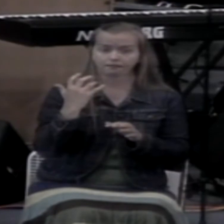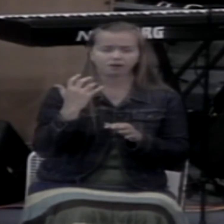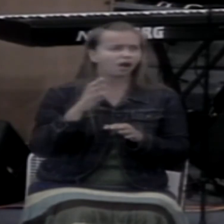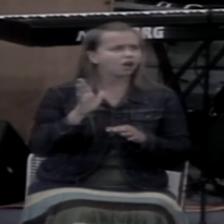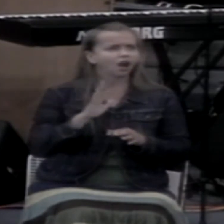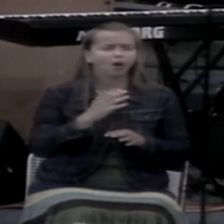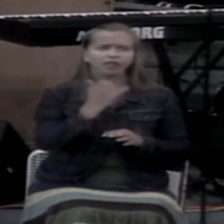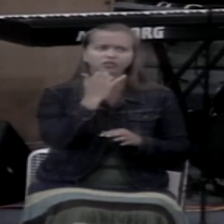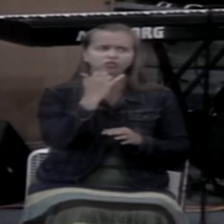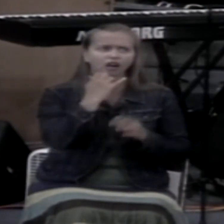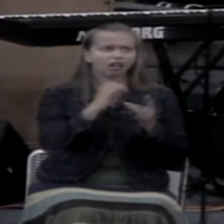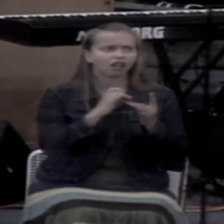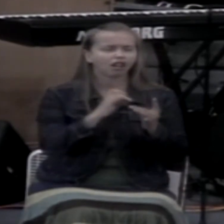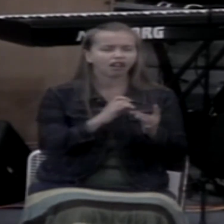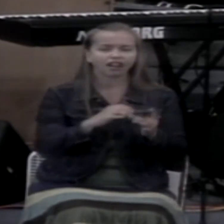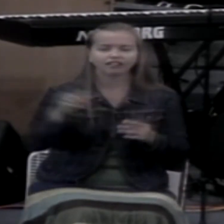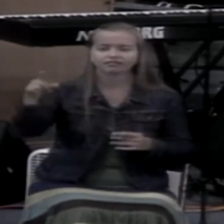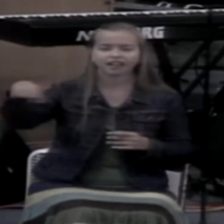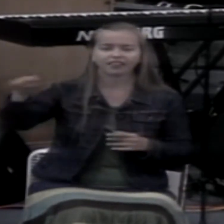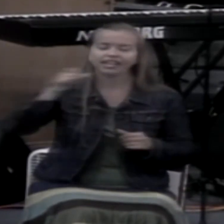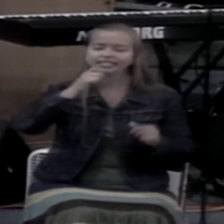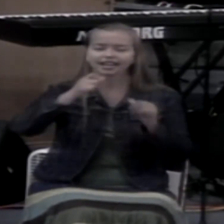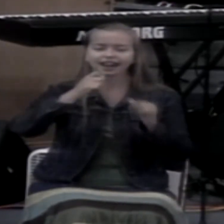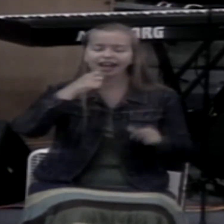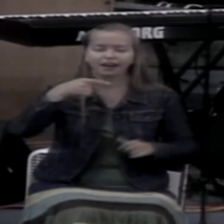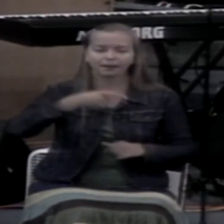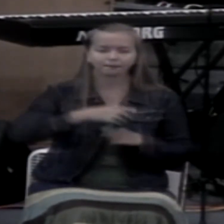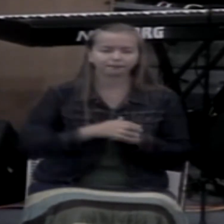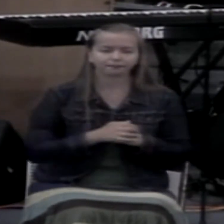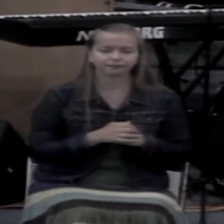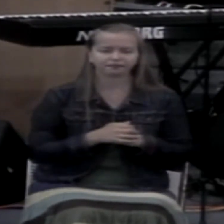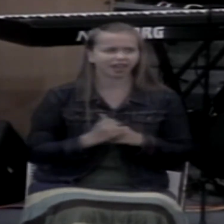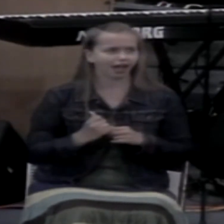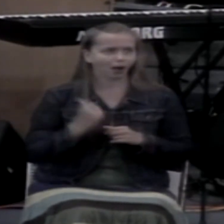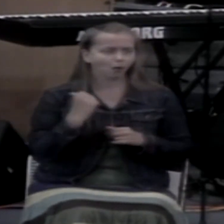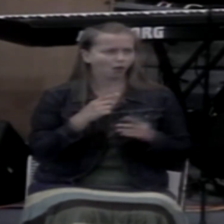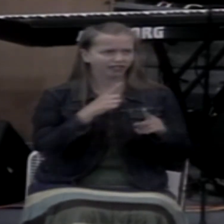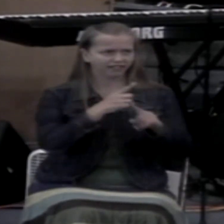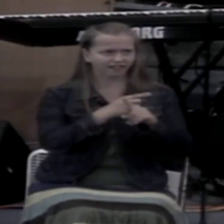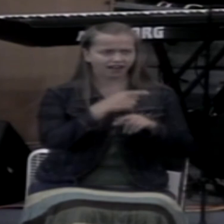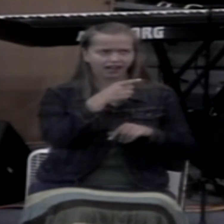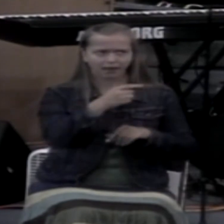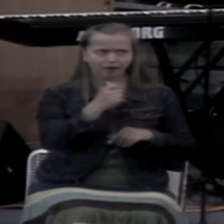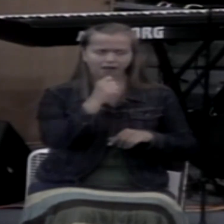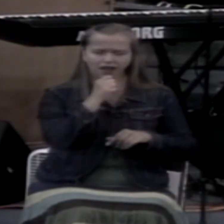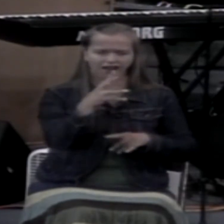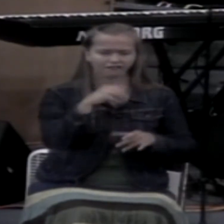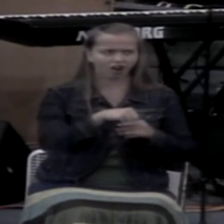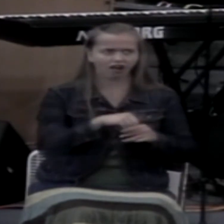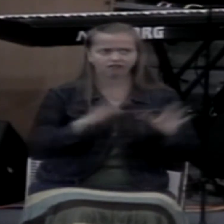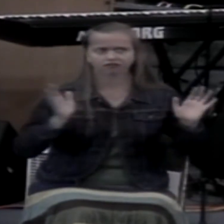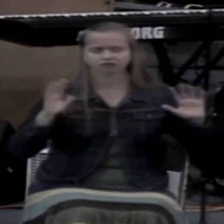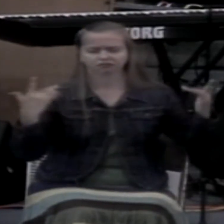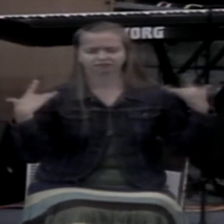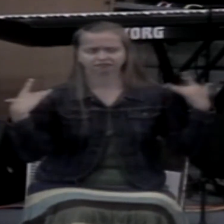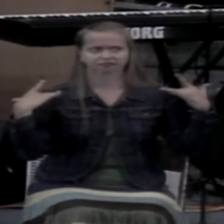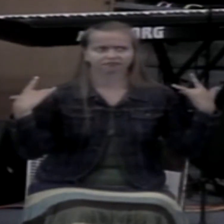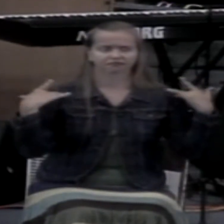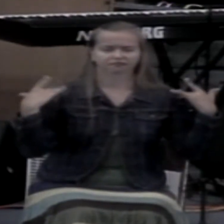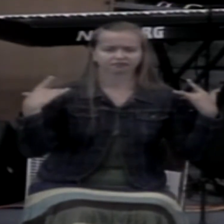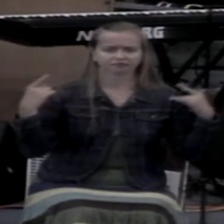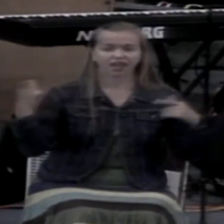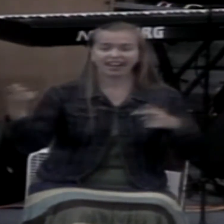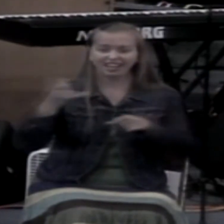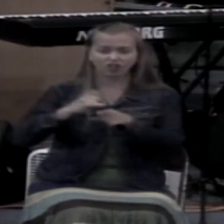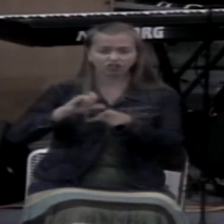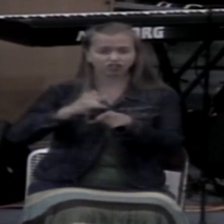The damsel looked at him and said, no, we know that you know him. He needs you. If you don't go in there and witness, he's going to die